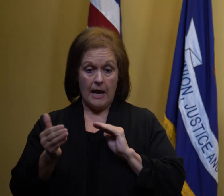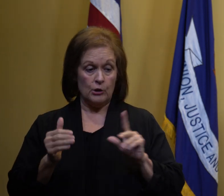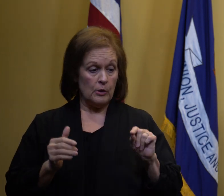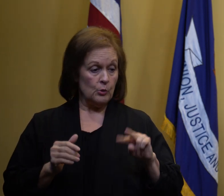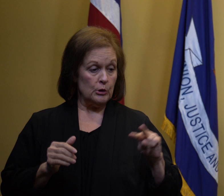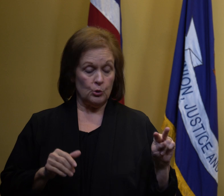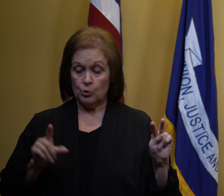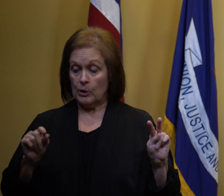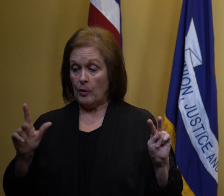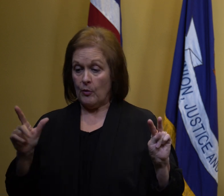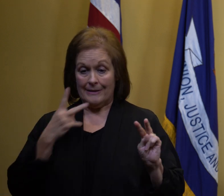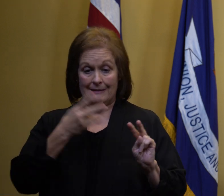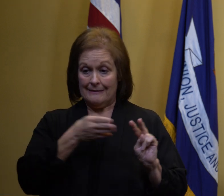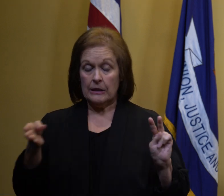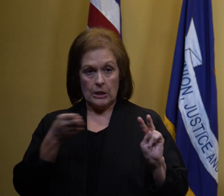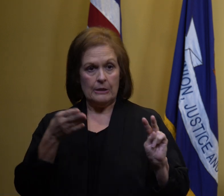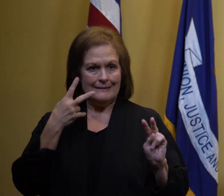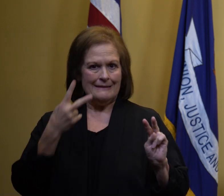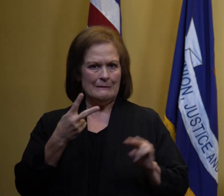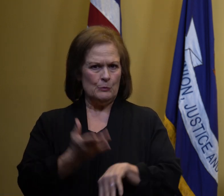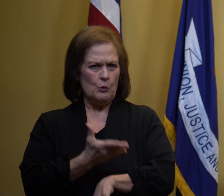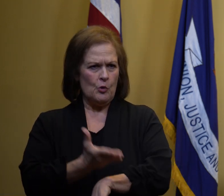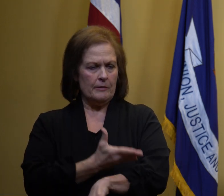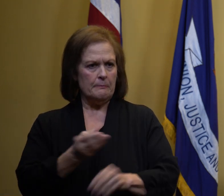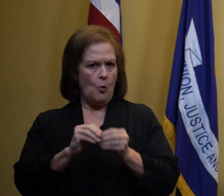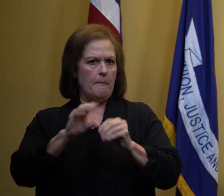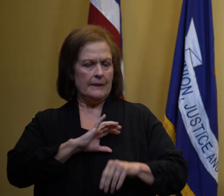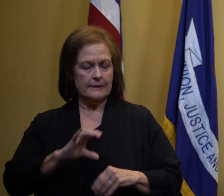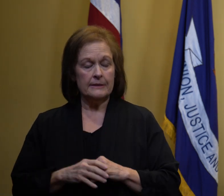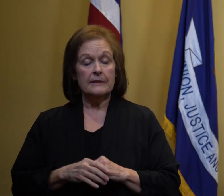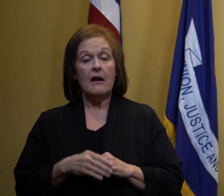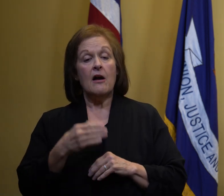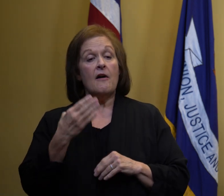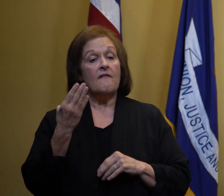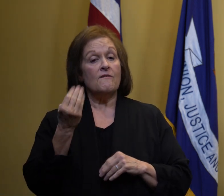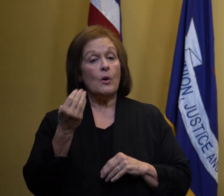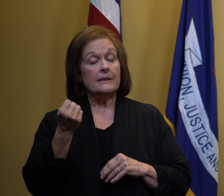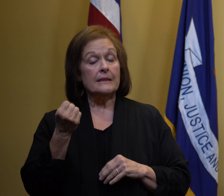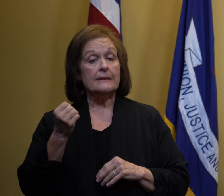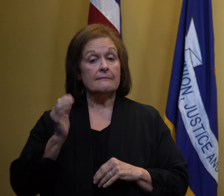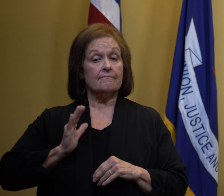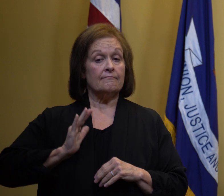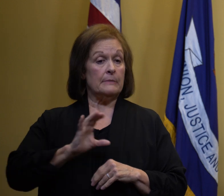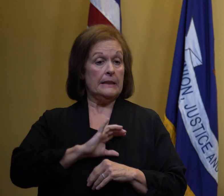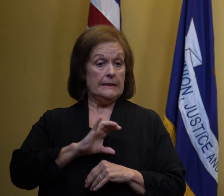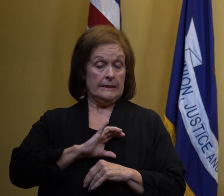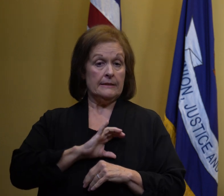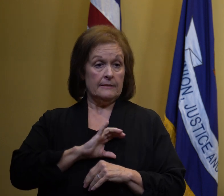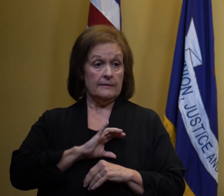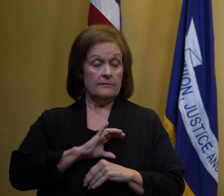to 2023, seeing progress there. Also saw, 14 former police officers,